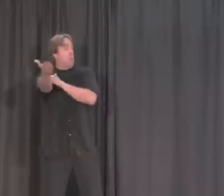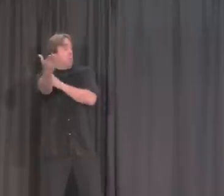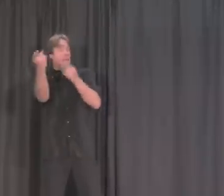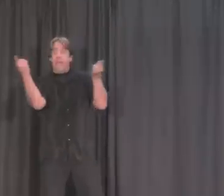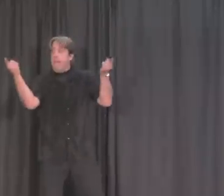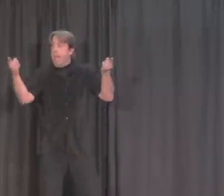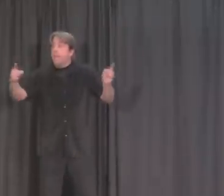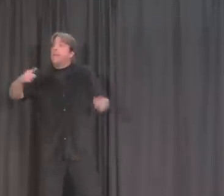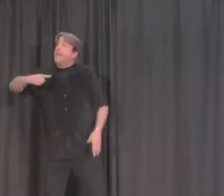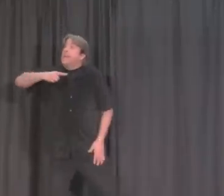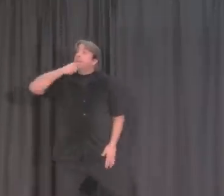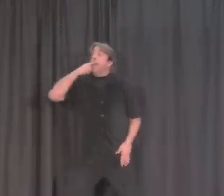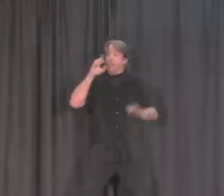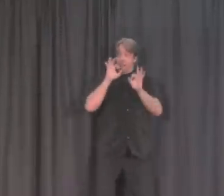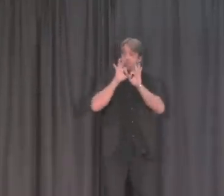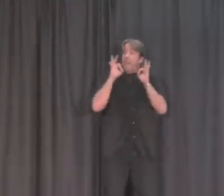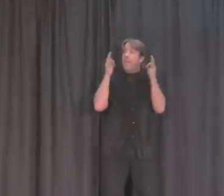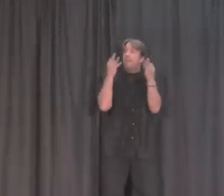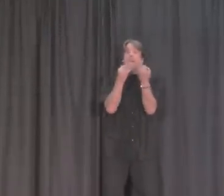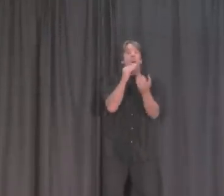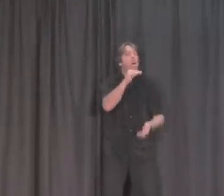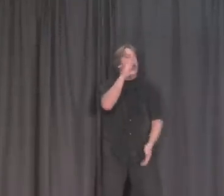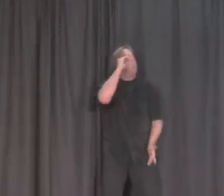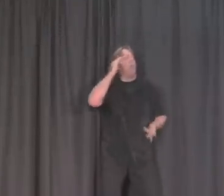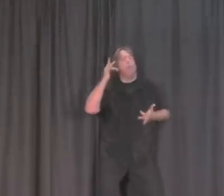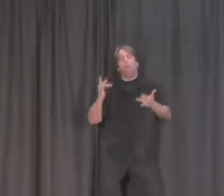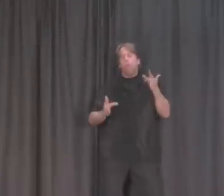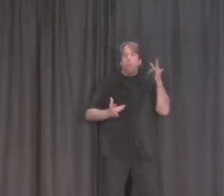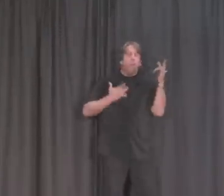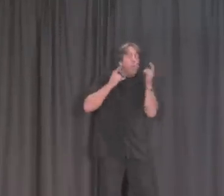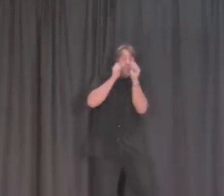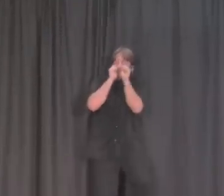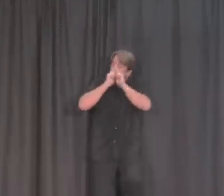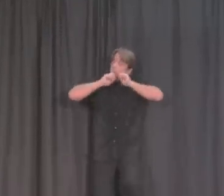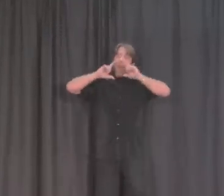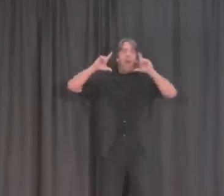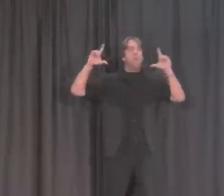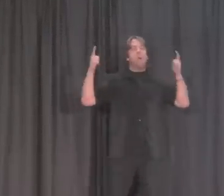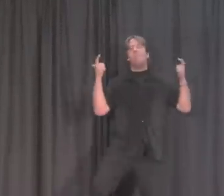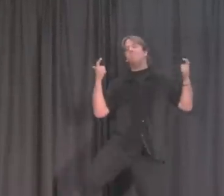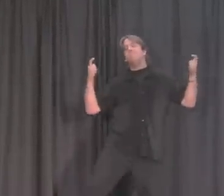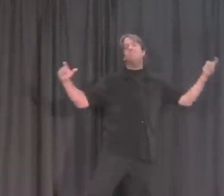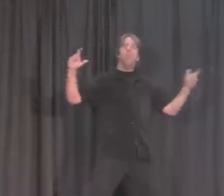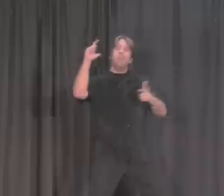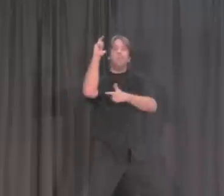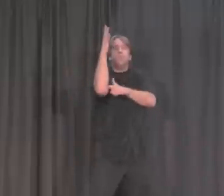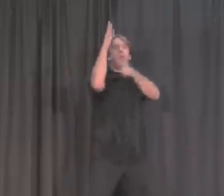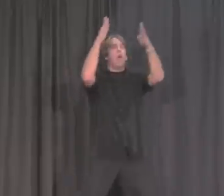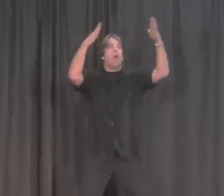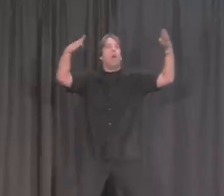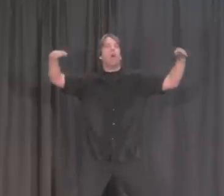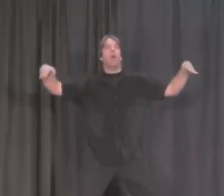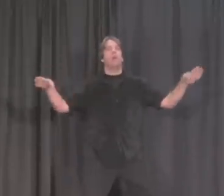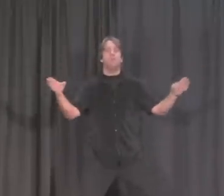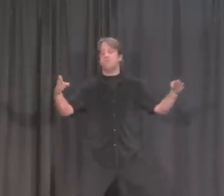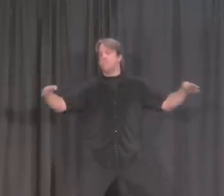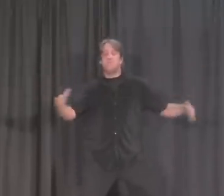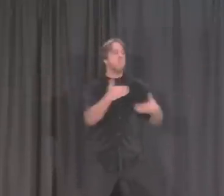Christmas morning would arrive. A hearing household looks like this. Little boy wakes up, sees their